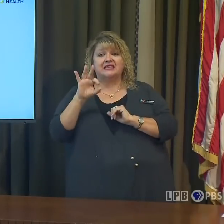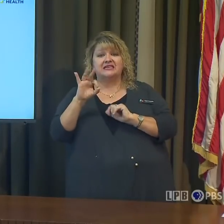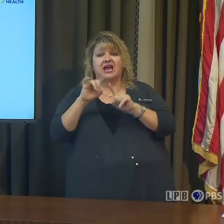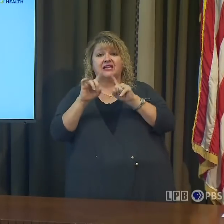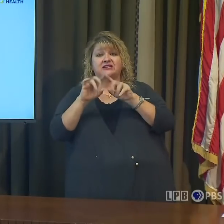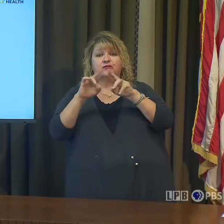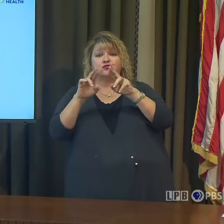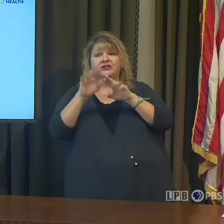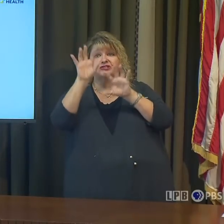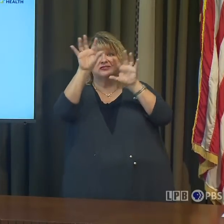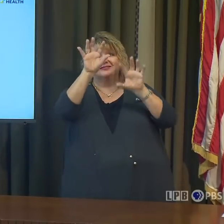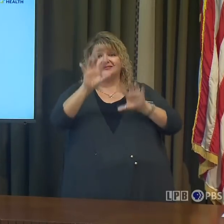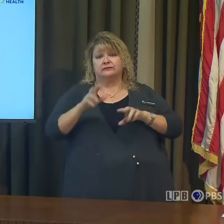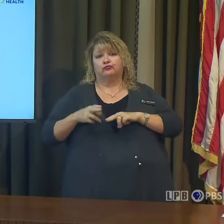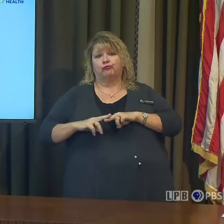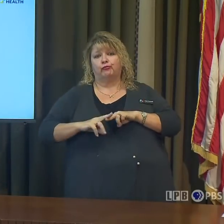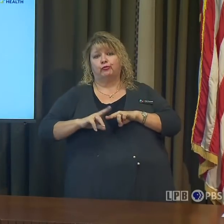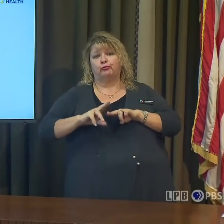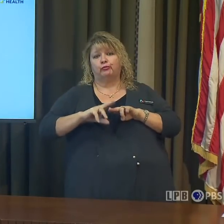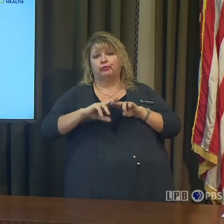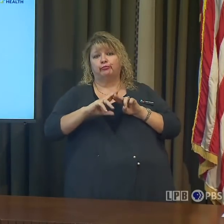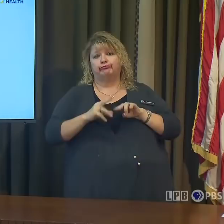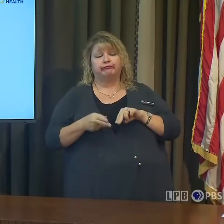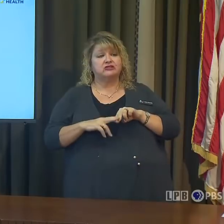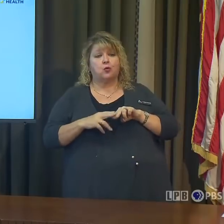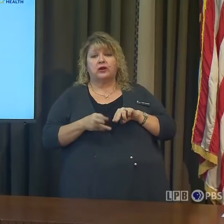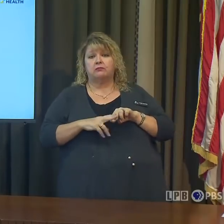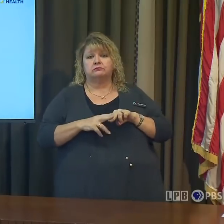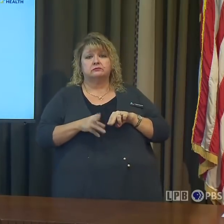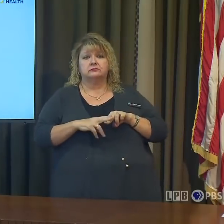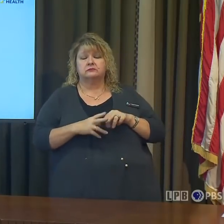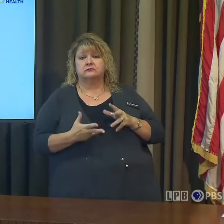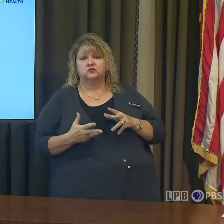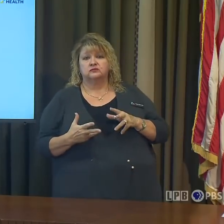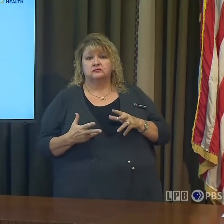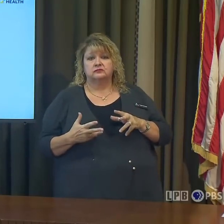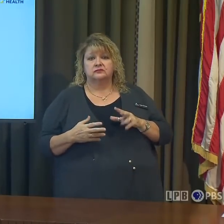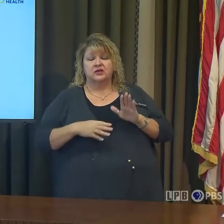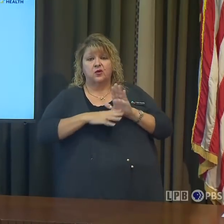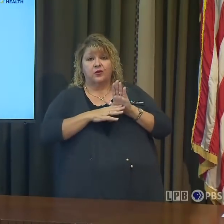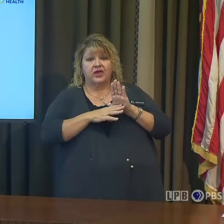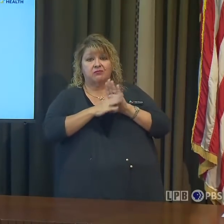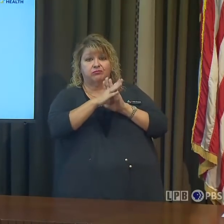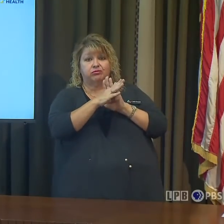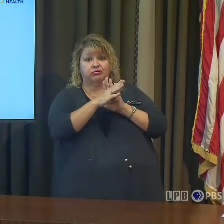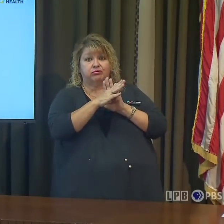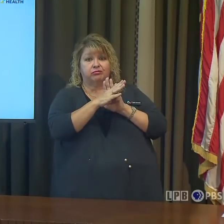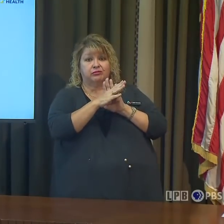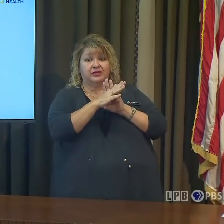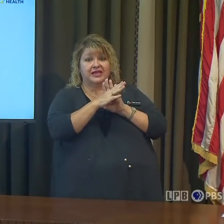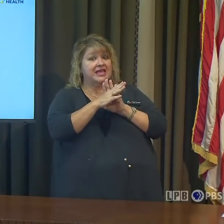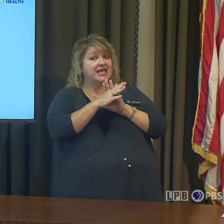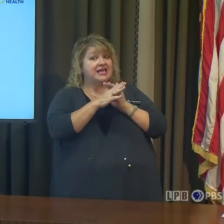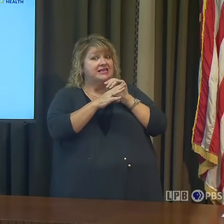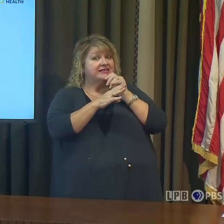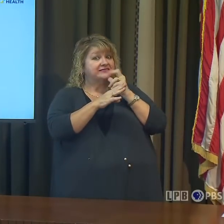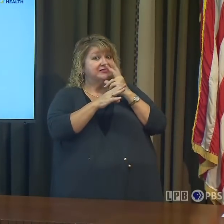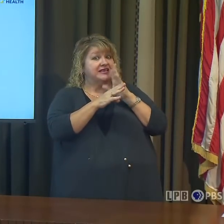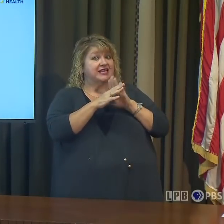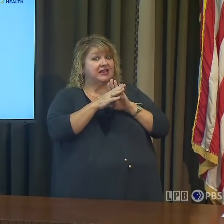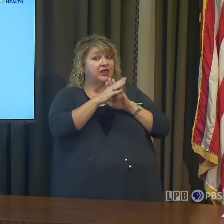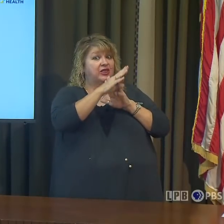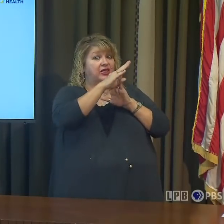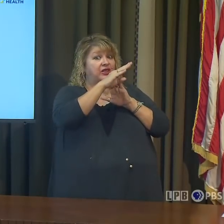regions, it is increasing. Again, we are in the upswing of a 4th surge. We have not yet seen any